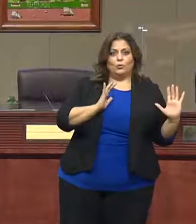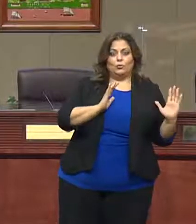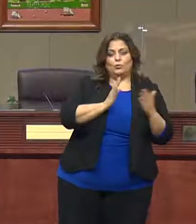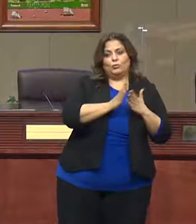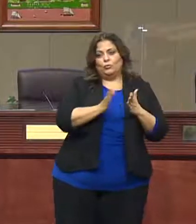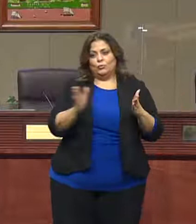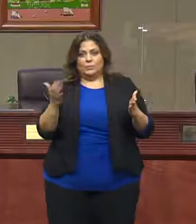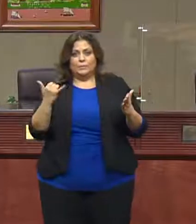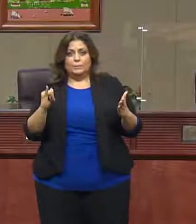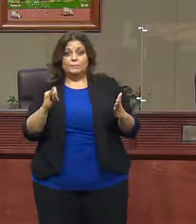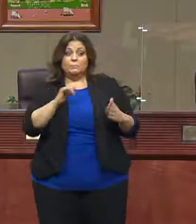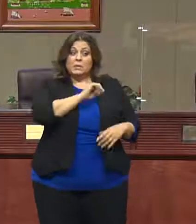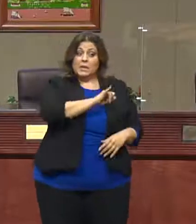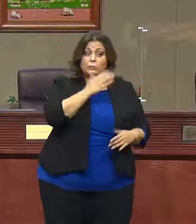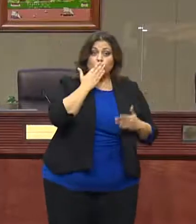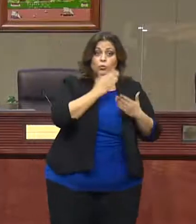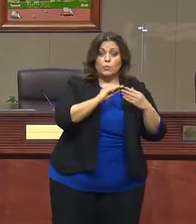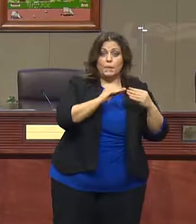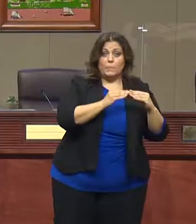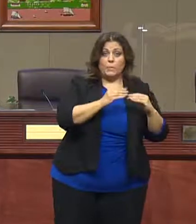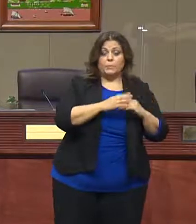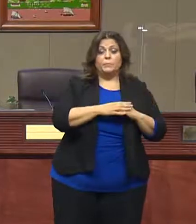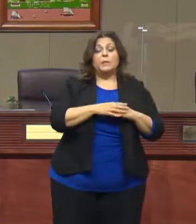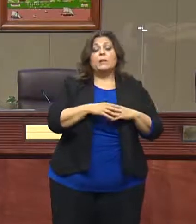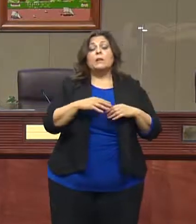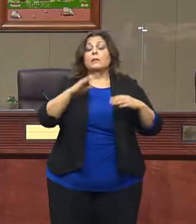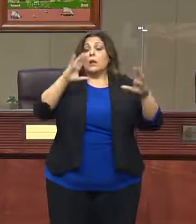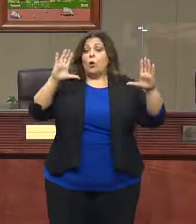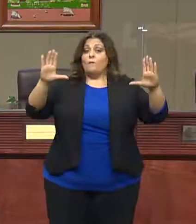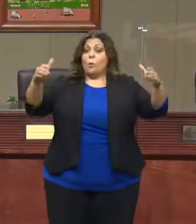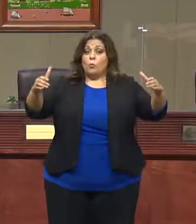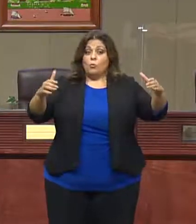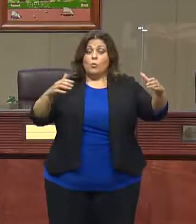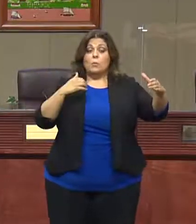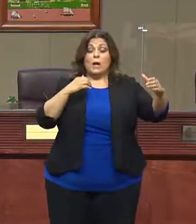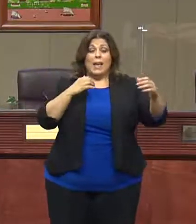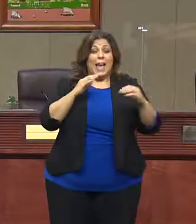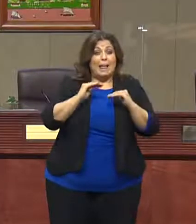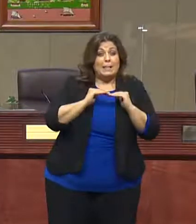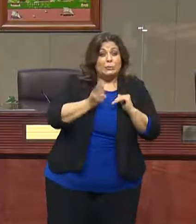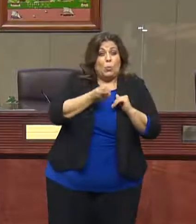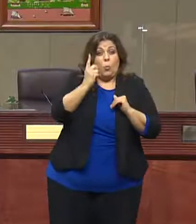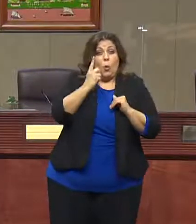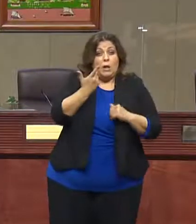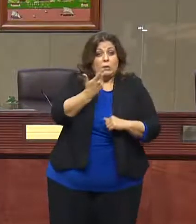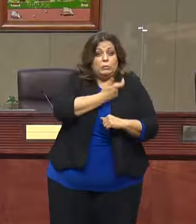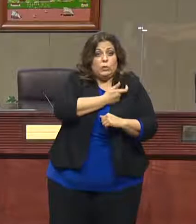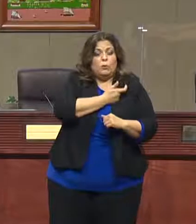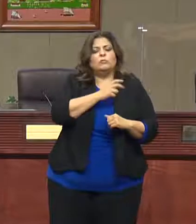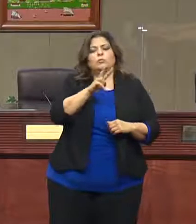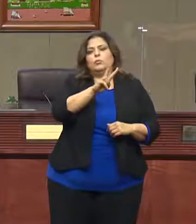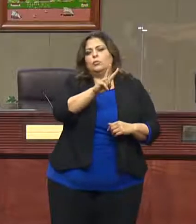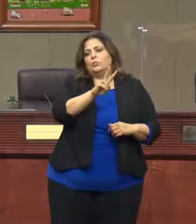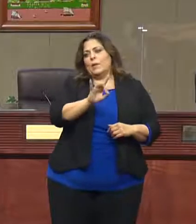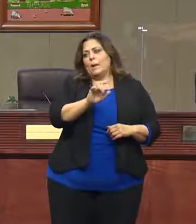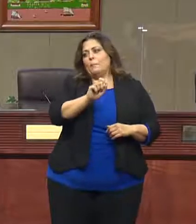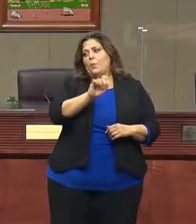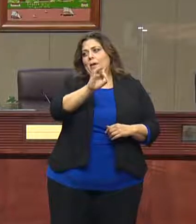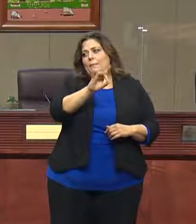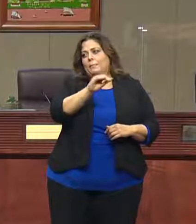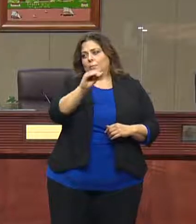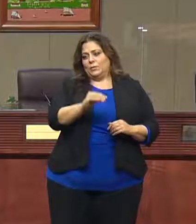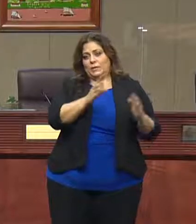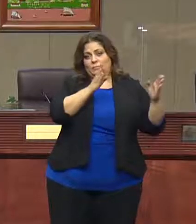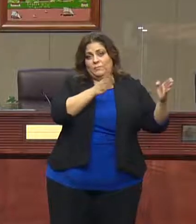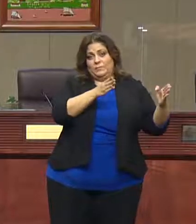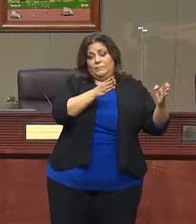have received more than one dose is up to 28% of our population. For 65 years and